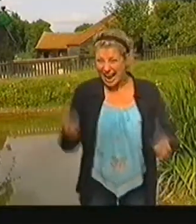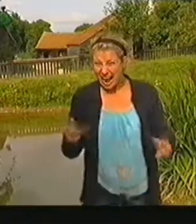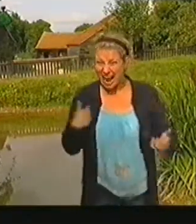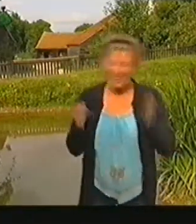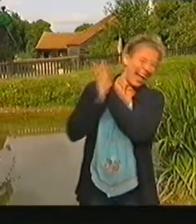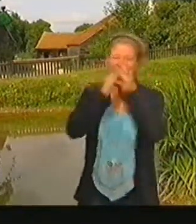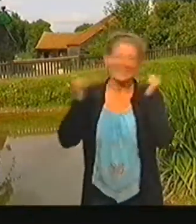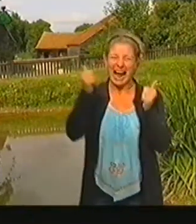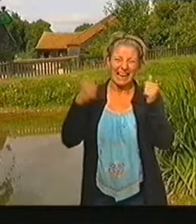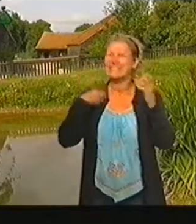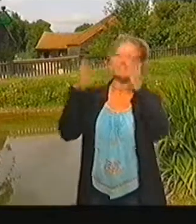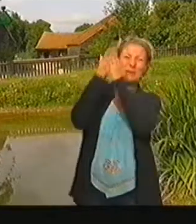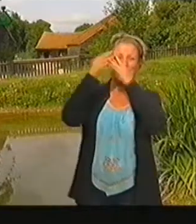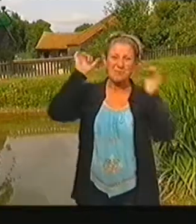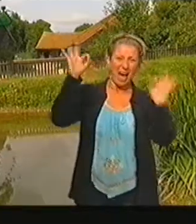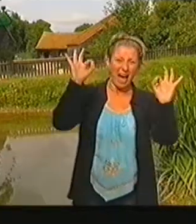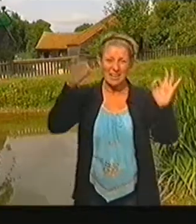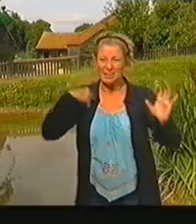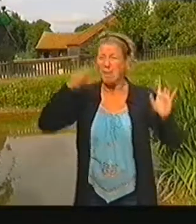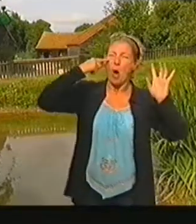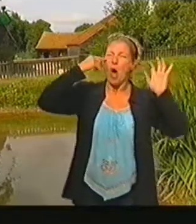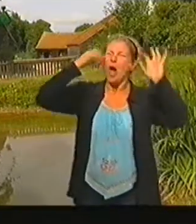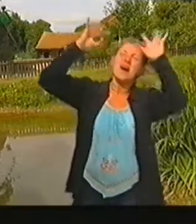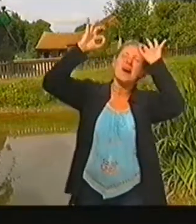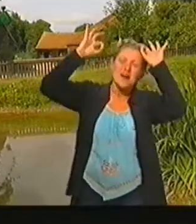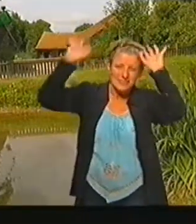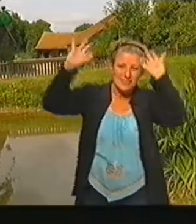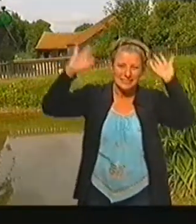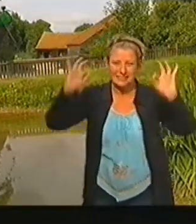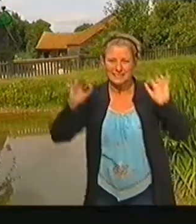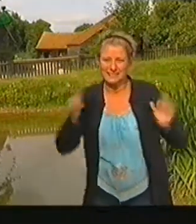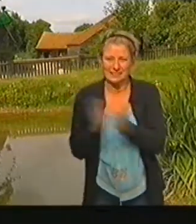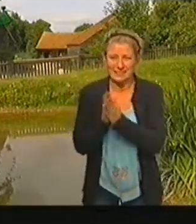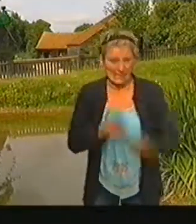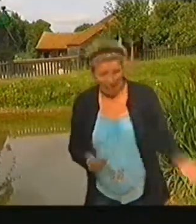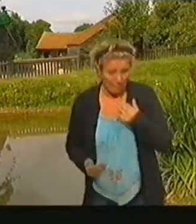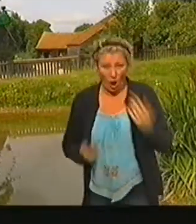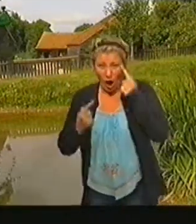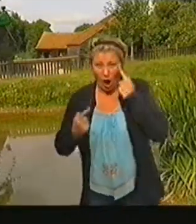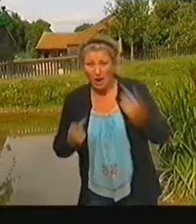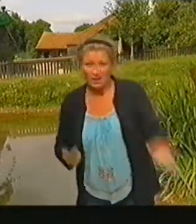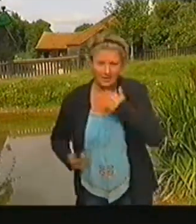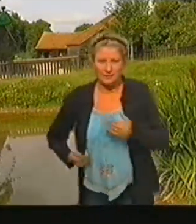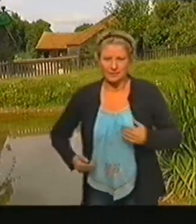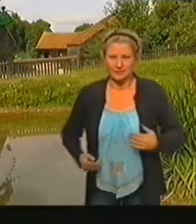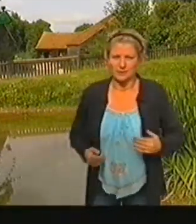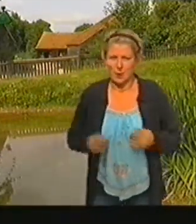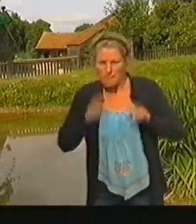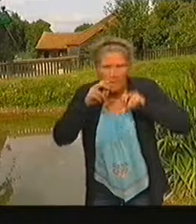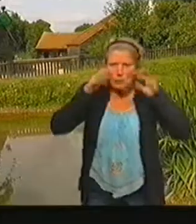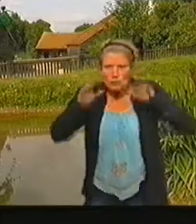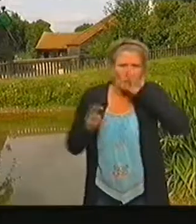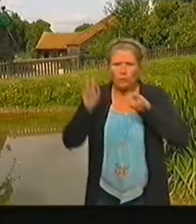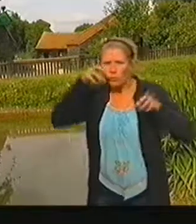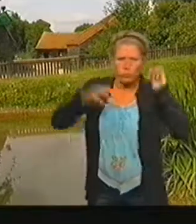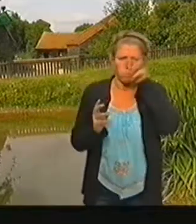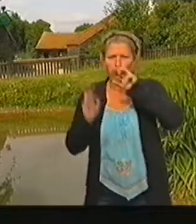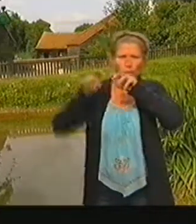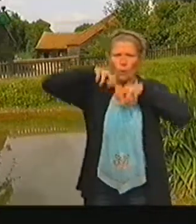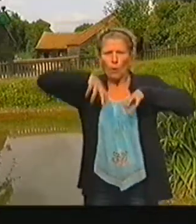shouted, jumping up into the room above. "I've done it again. I've hit it smack on the nose, right in the bullseye. Come and look." Quickly Badger and the 3